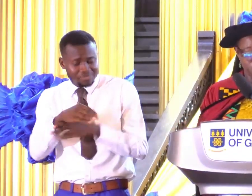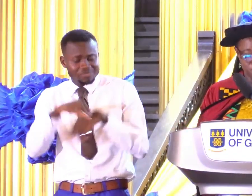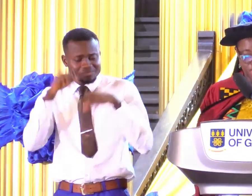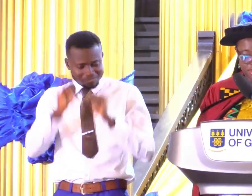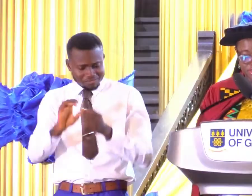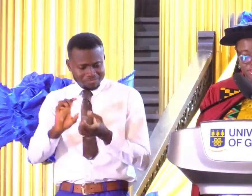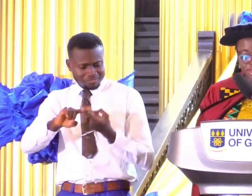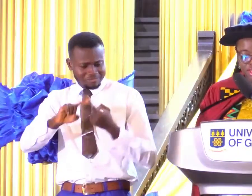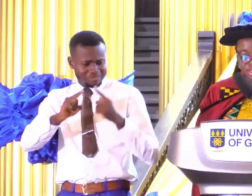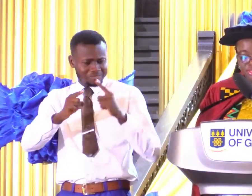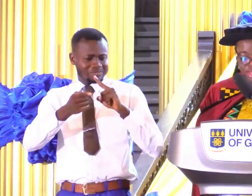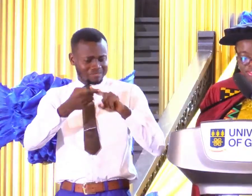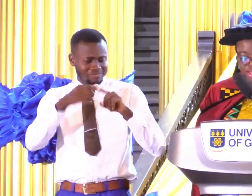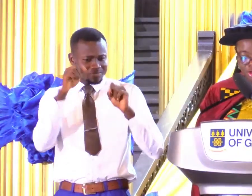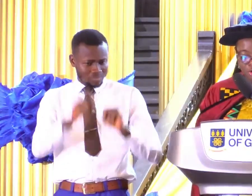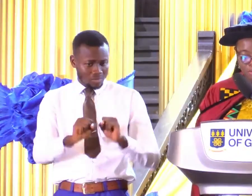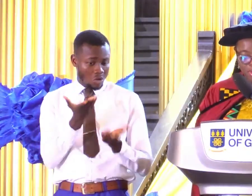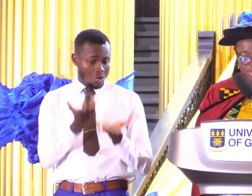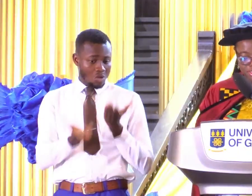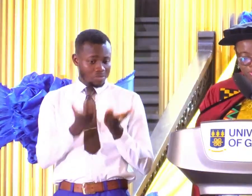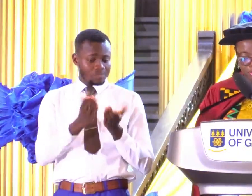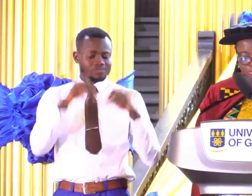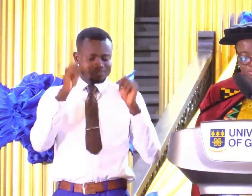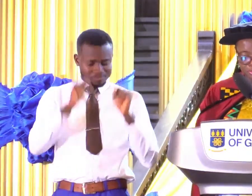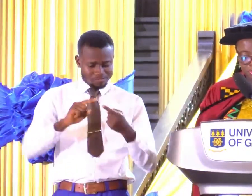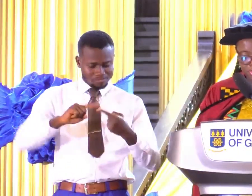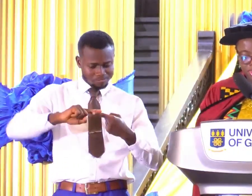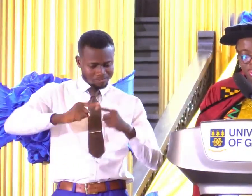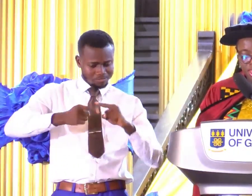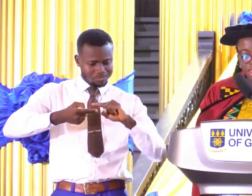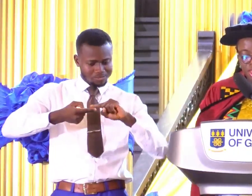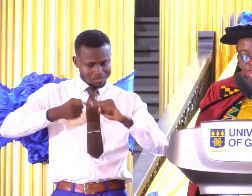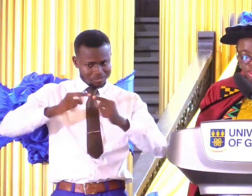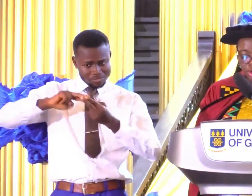conventional drugs that are compatible.